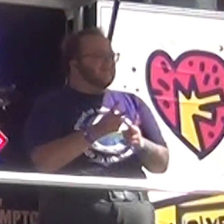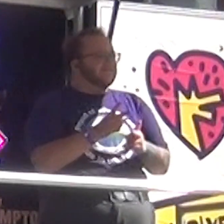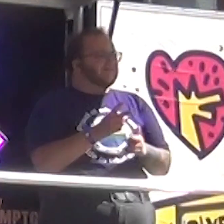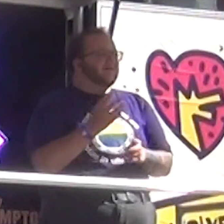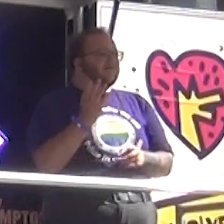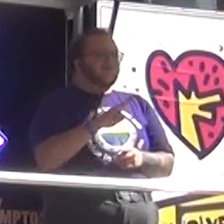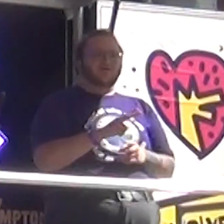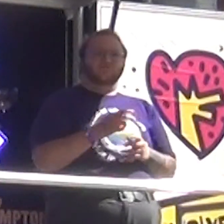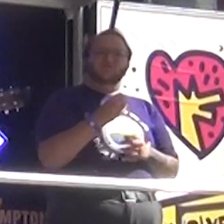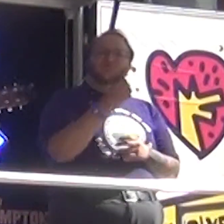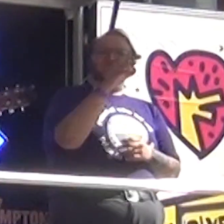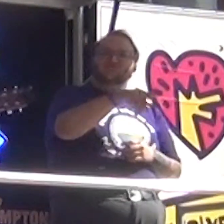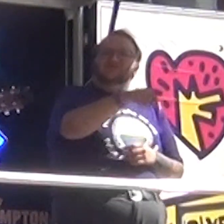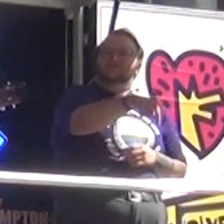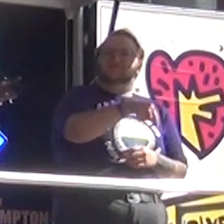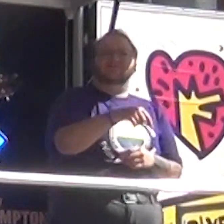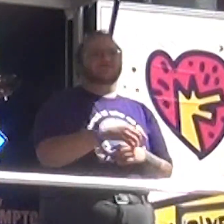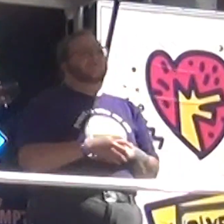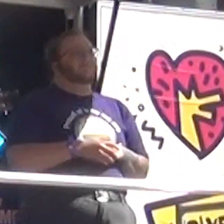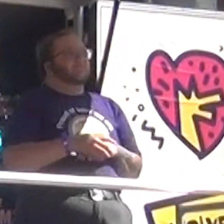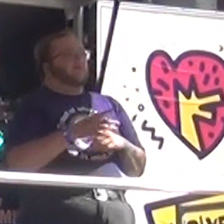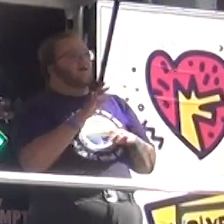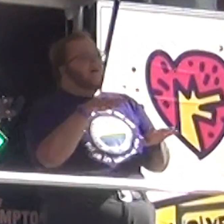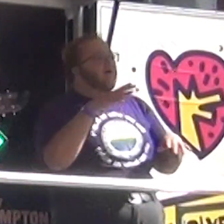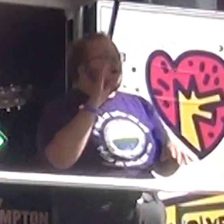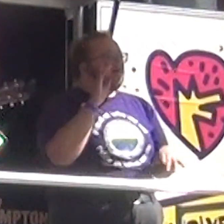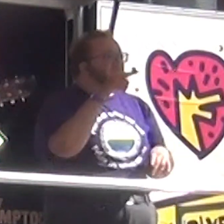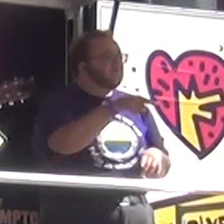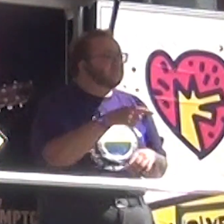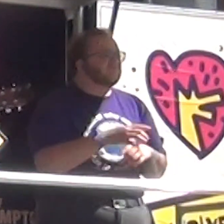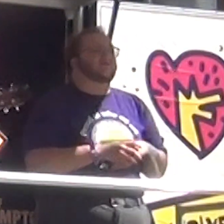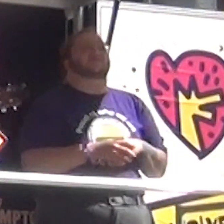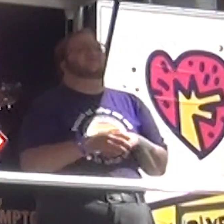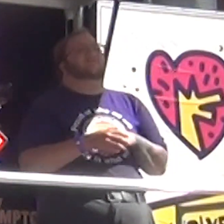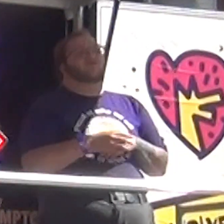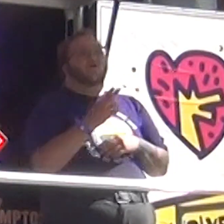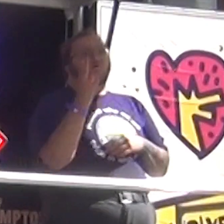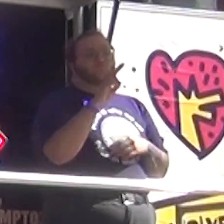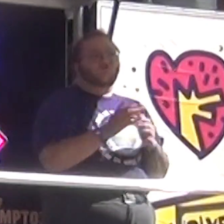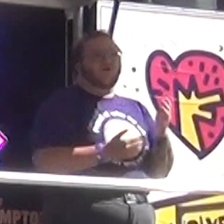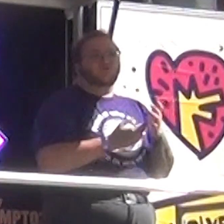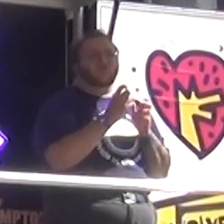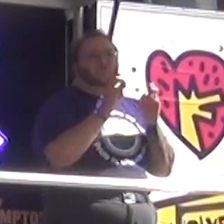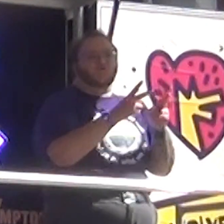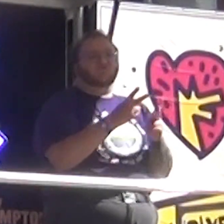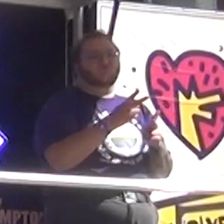Street. Let me hear you cry. Return to New Street.